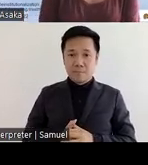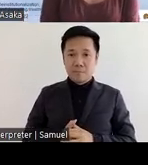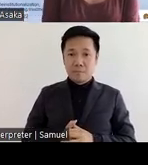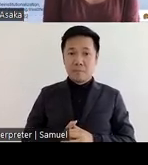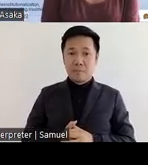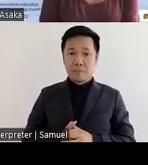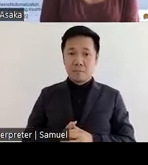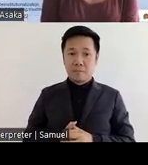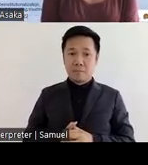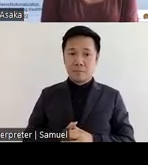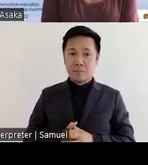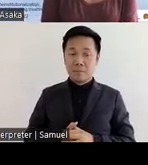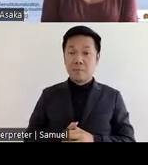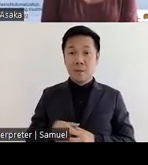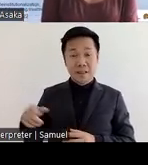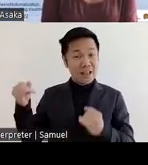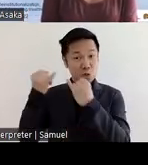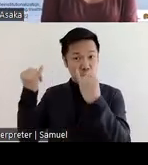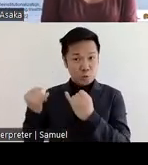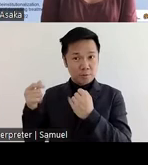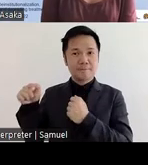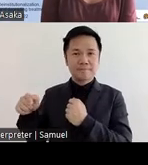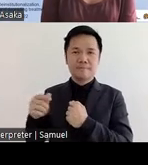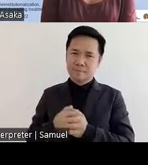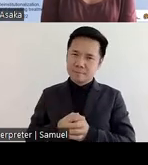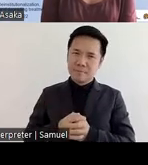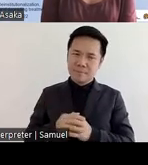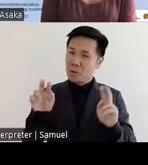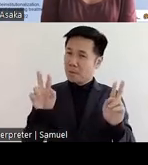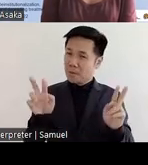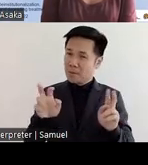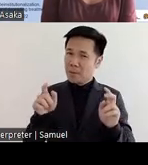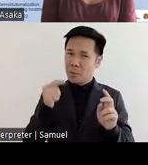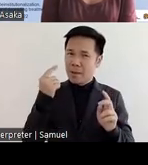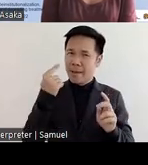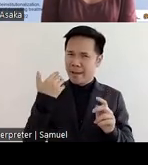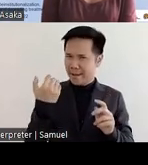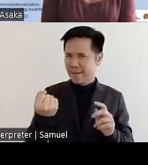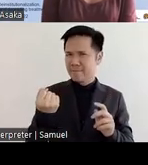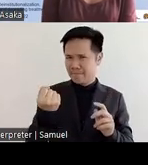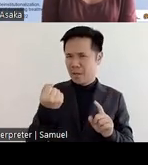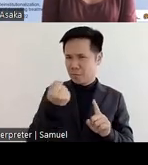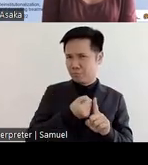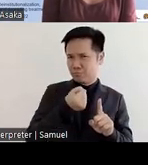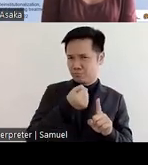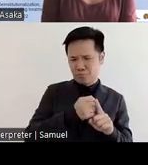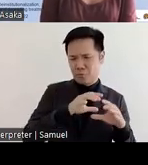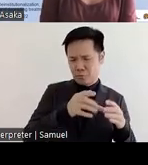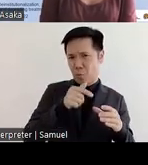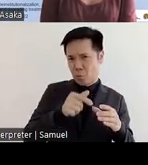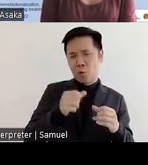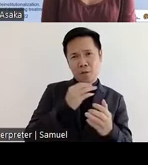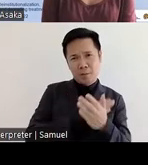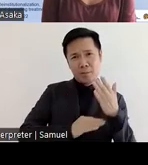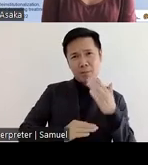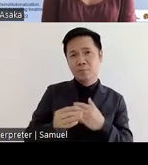While the institutions still exist in Japan, we also have a strong disability movement. An organization which led